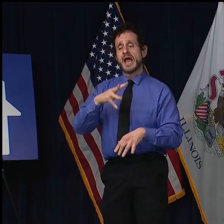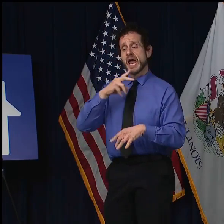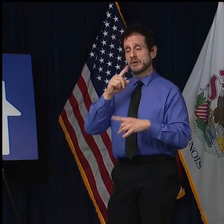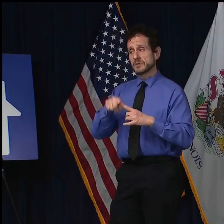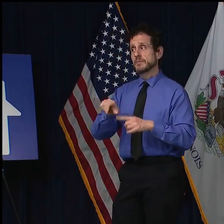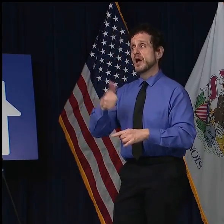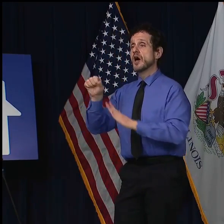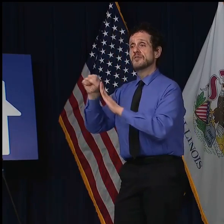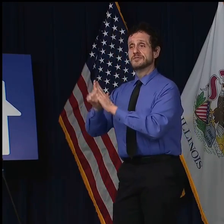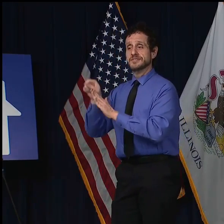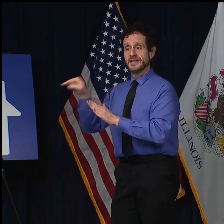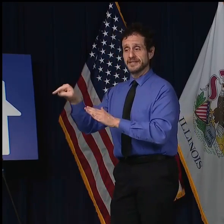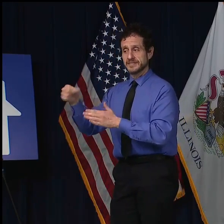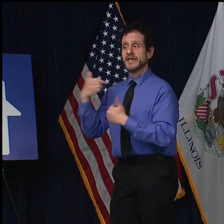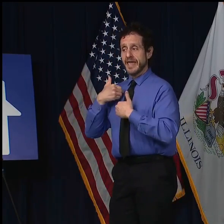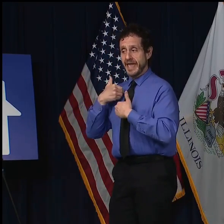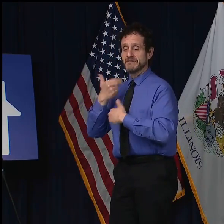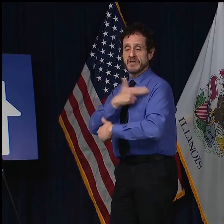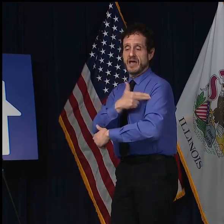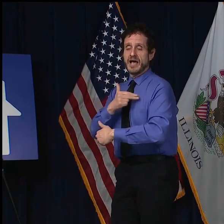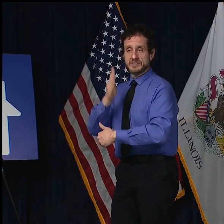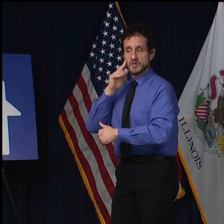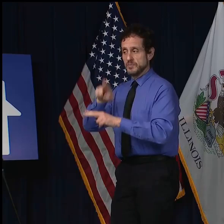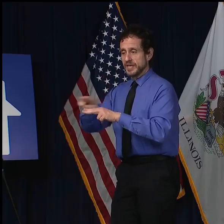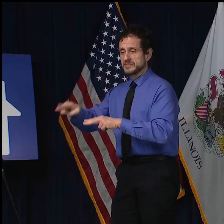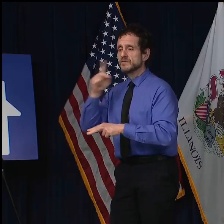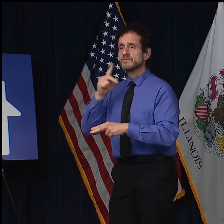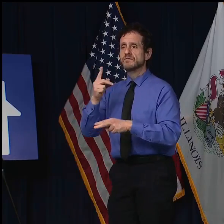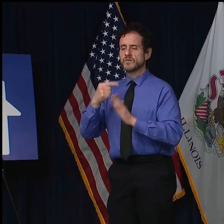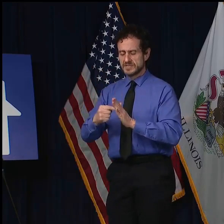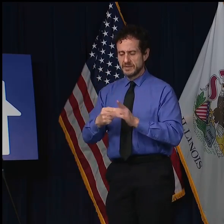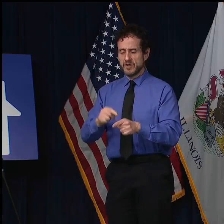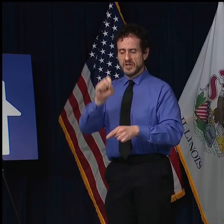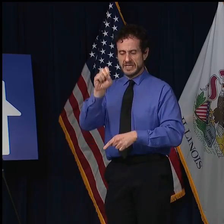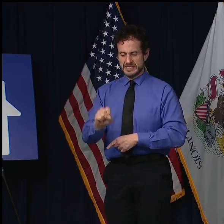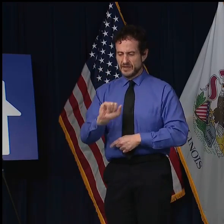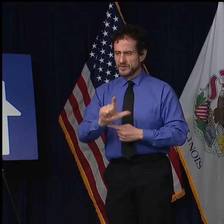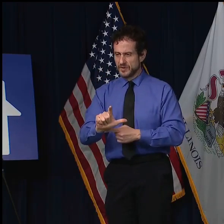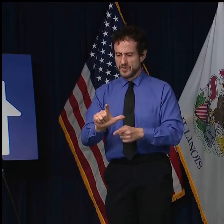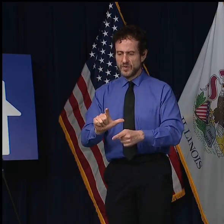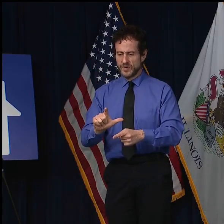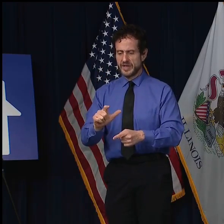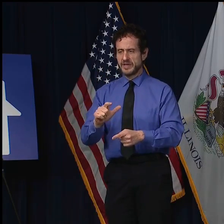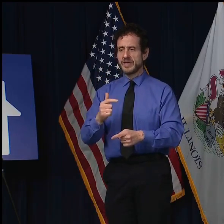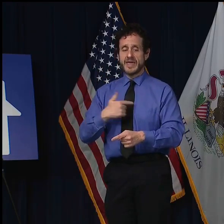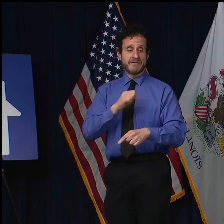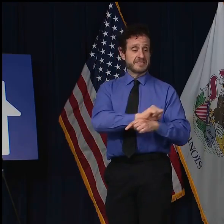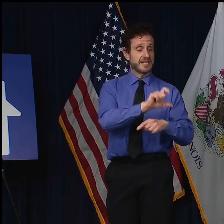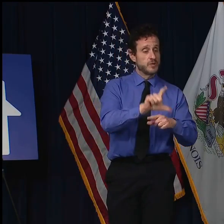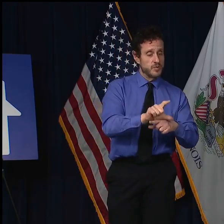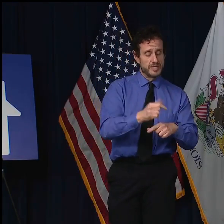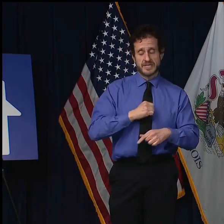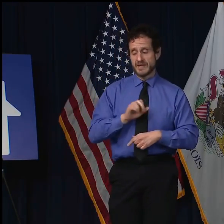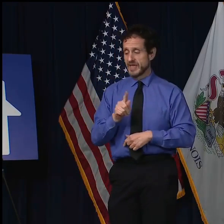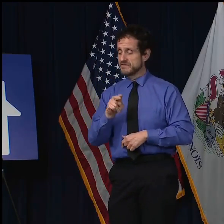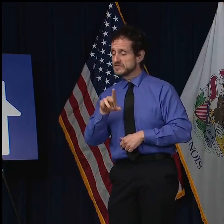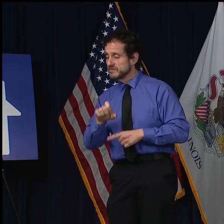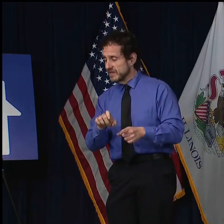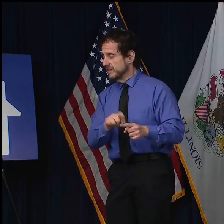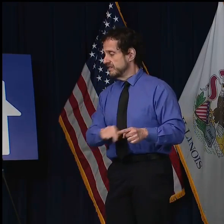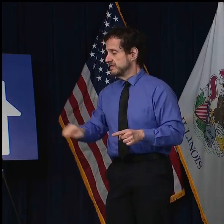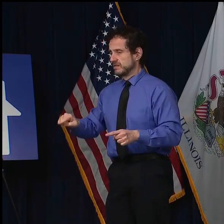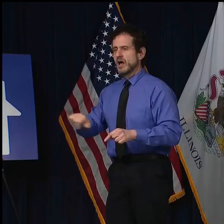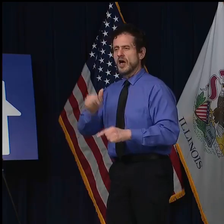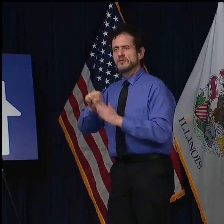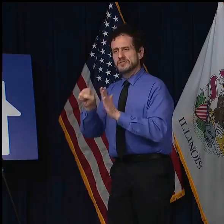neighboring states that people are most likely to utilize, like in Southern Illinois that includes the Cape, Paducah, St. Louis, Evansville? I'd